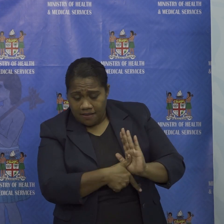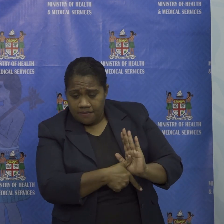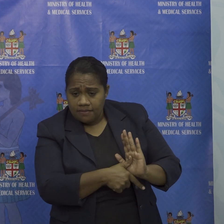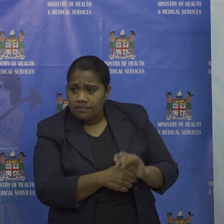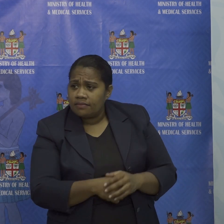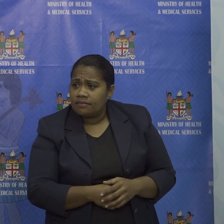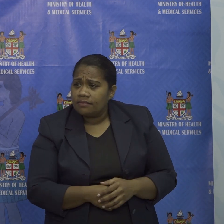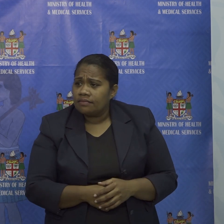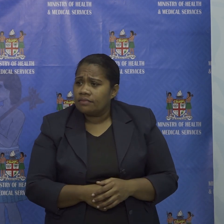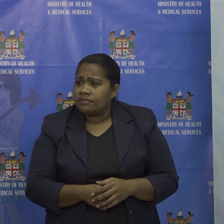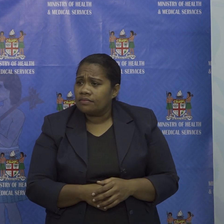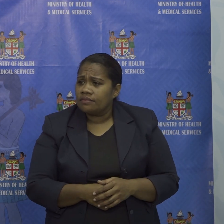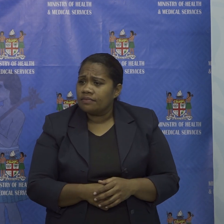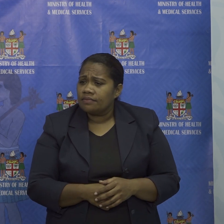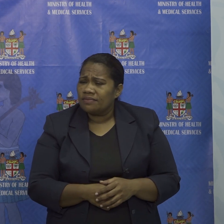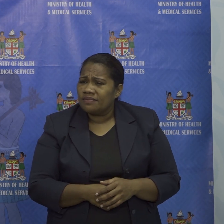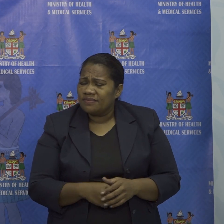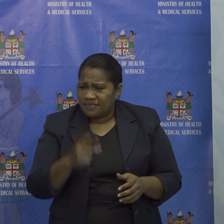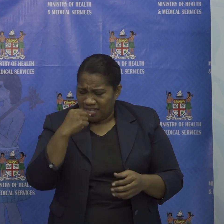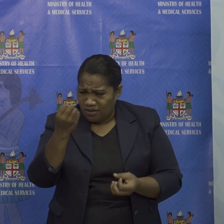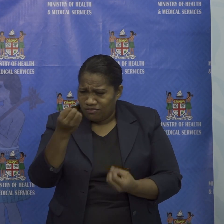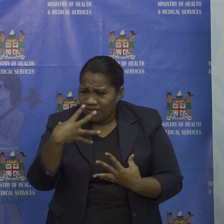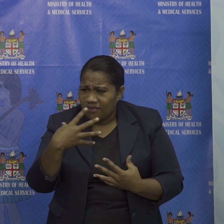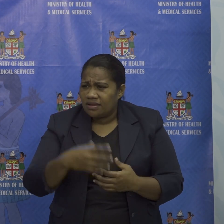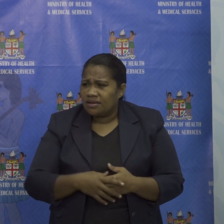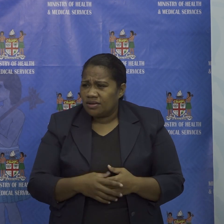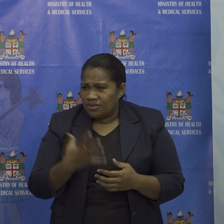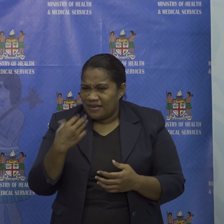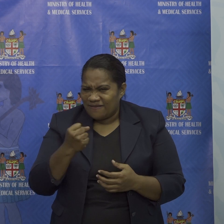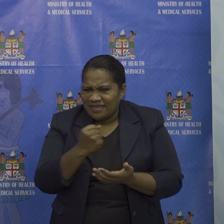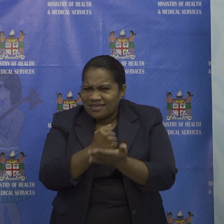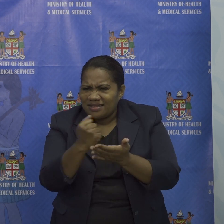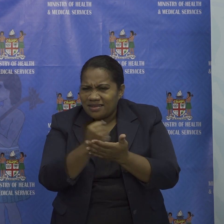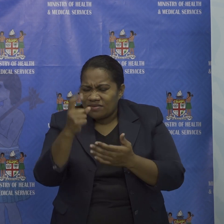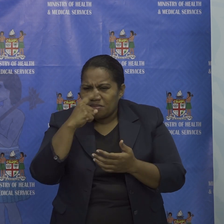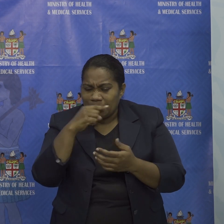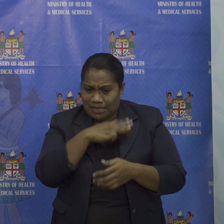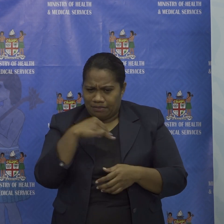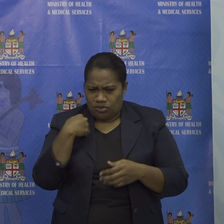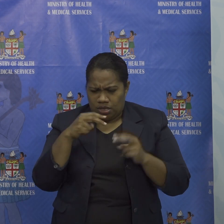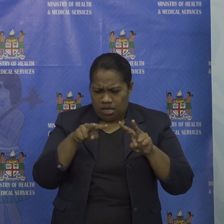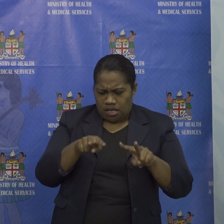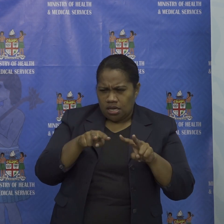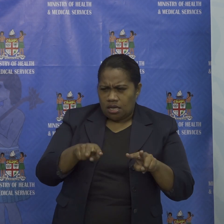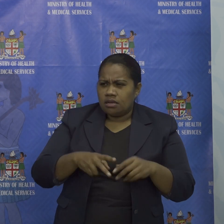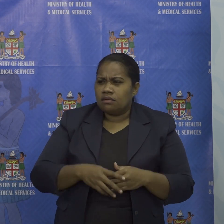if you could tell us an estimate, if you have an estimate, and that is on the number of people that the ministry is looking at to